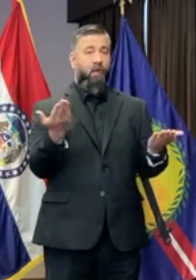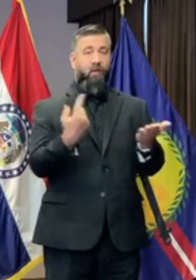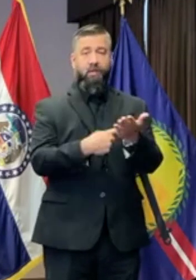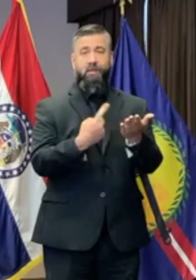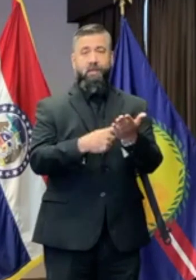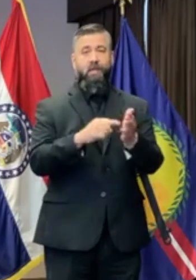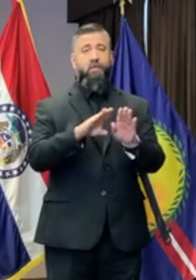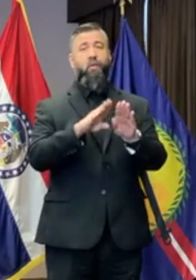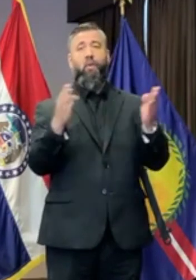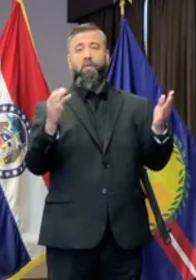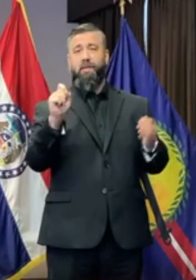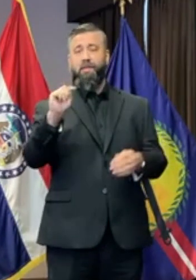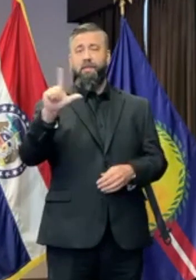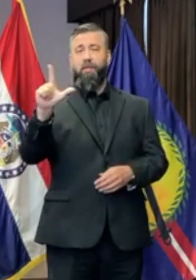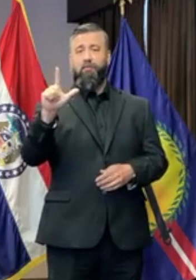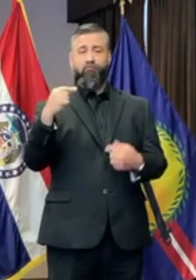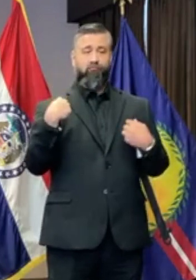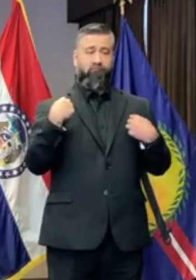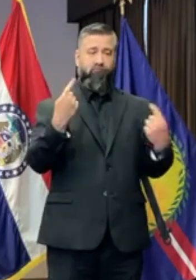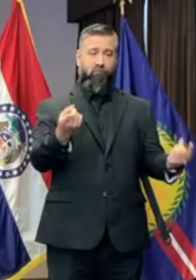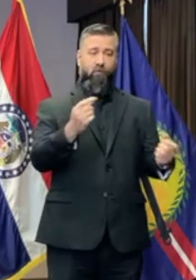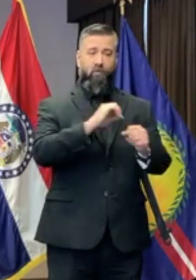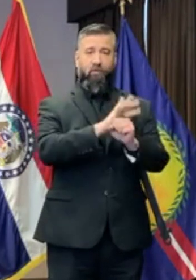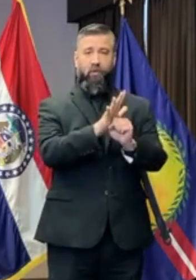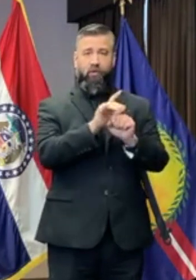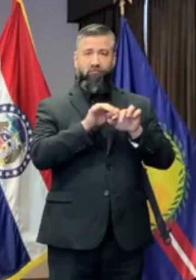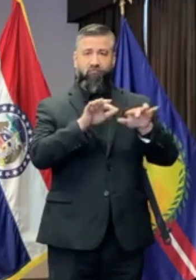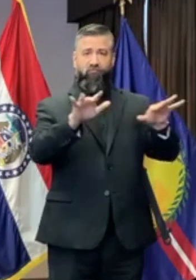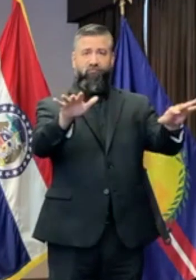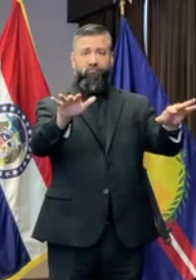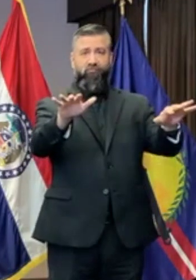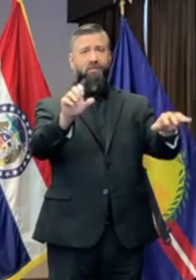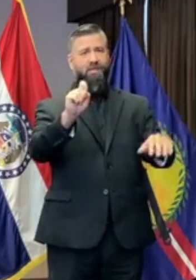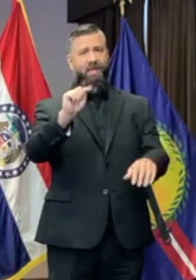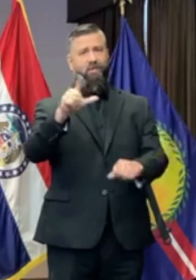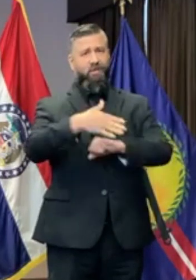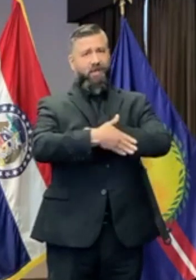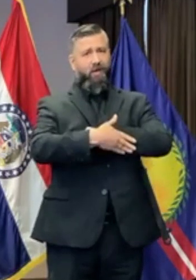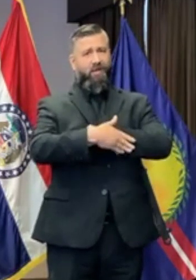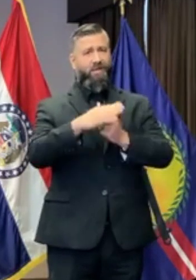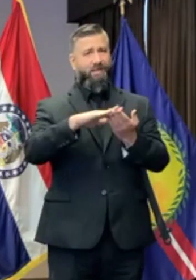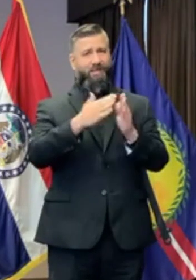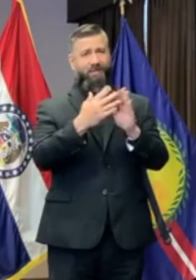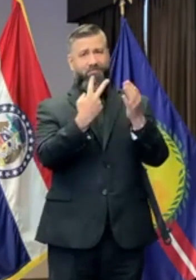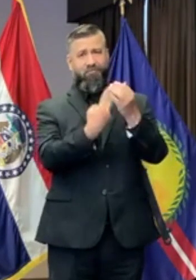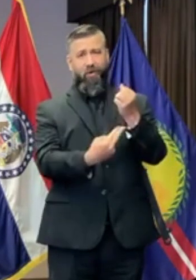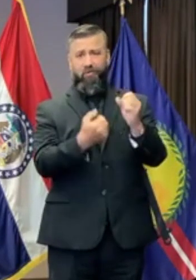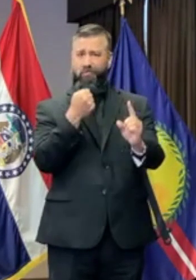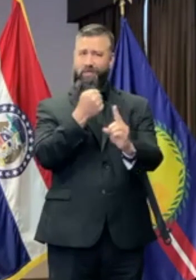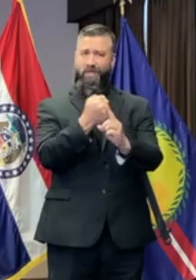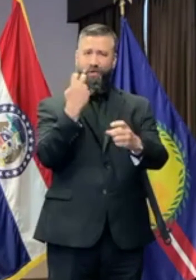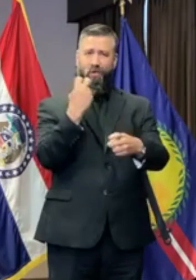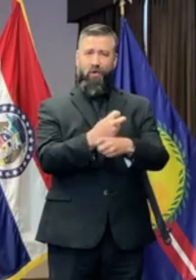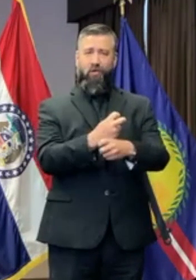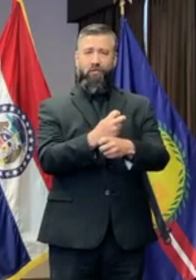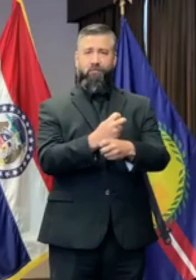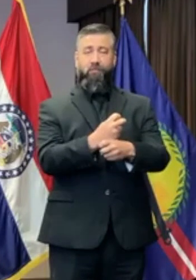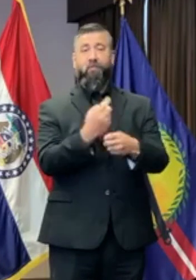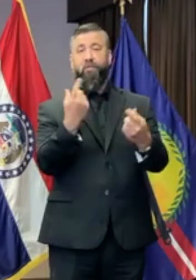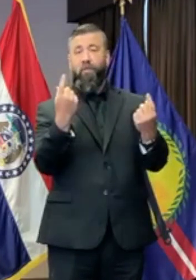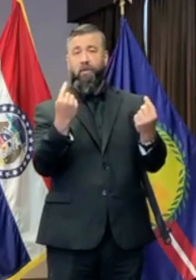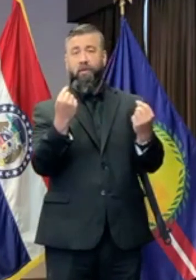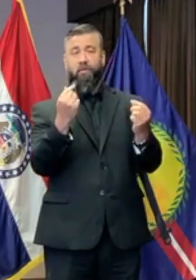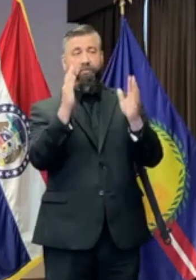this pandemic, we've seen St. Louis County and St. Louis City hit particularly hard. As a result, we've responded with